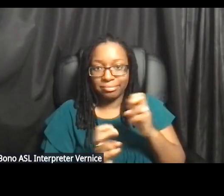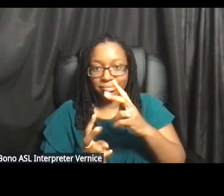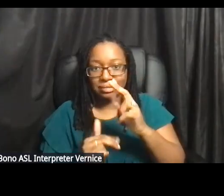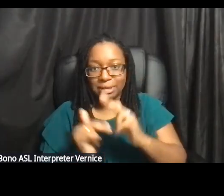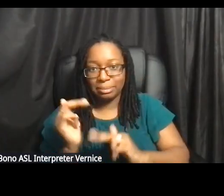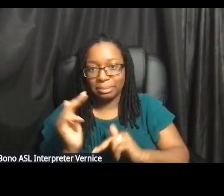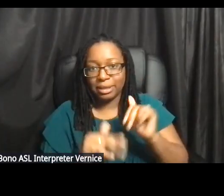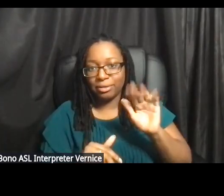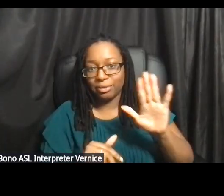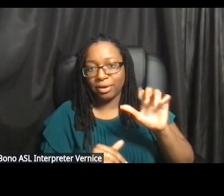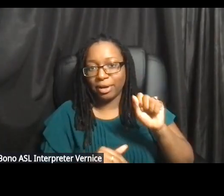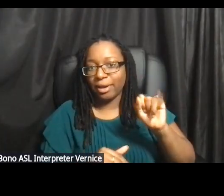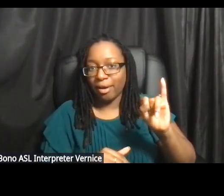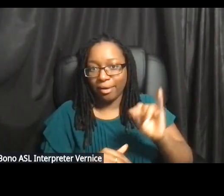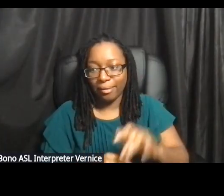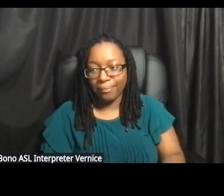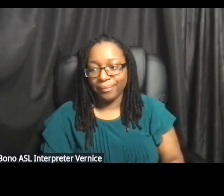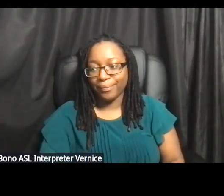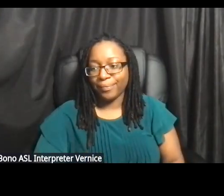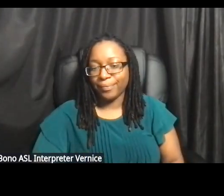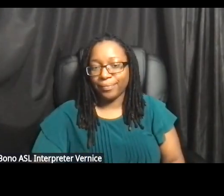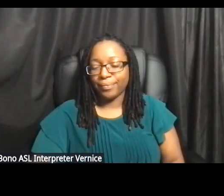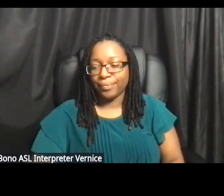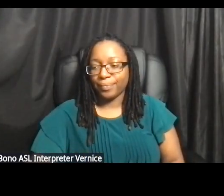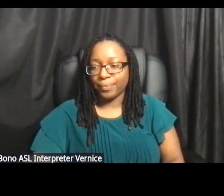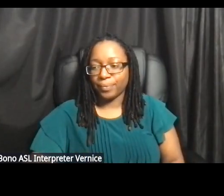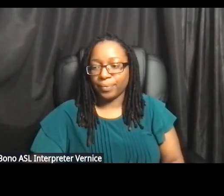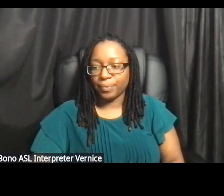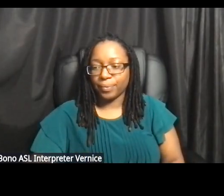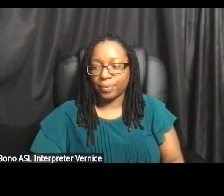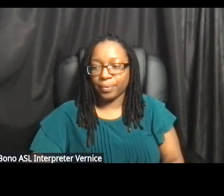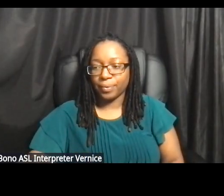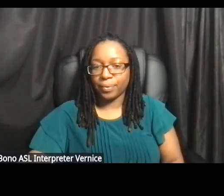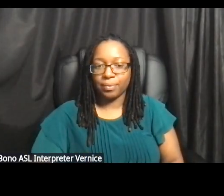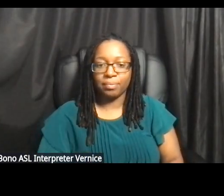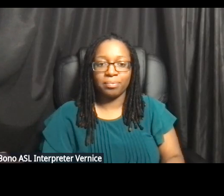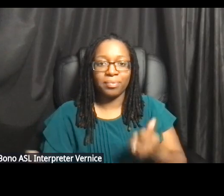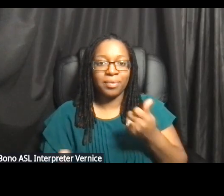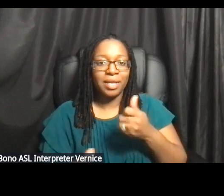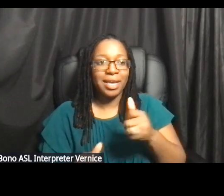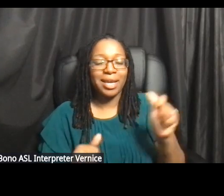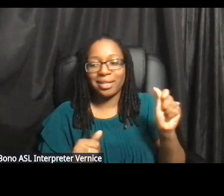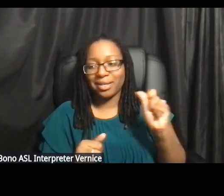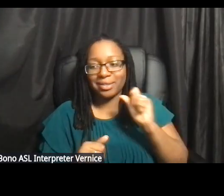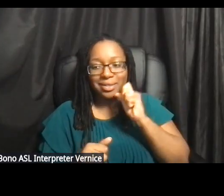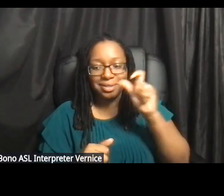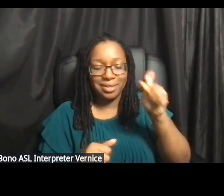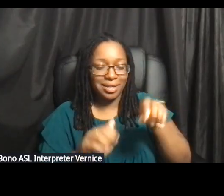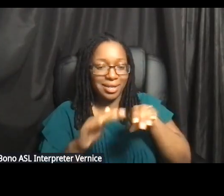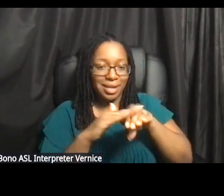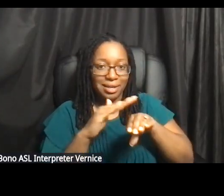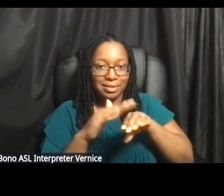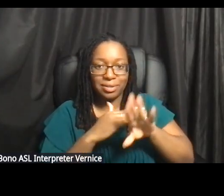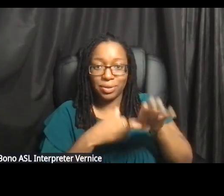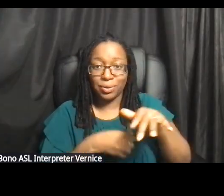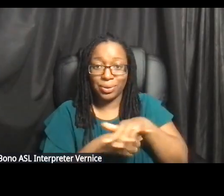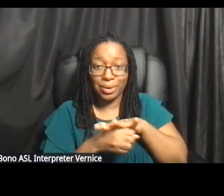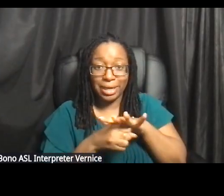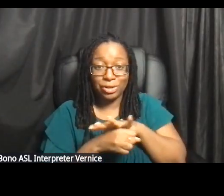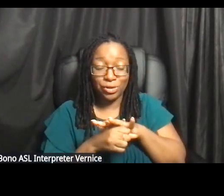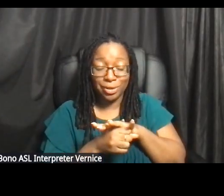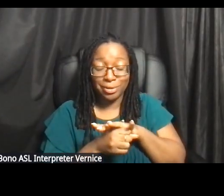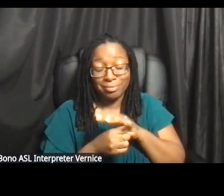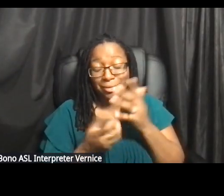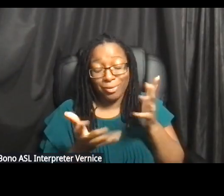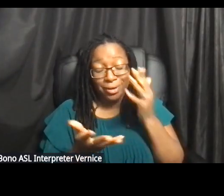stuff. Turn off anything that doesn't need access to your location. I said this at the beginning, but I'll say it